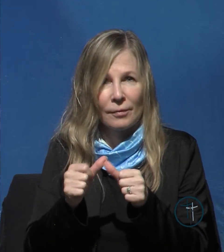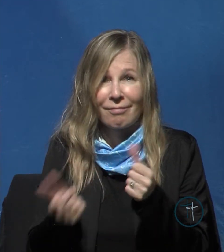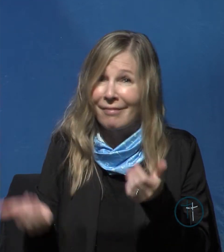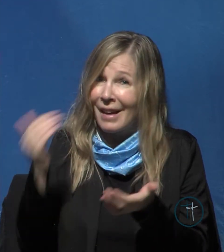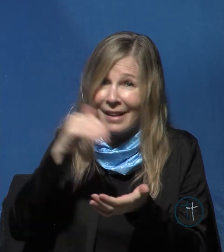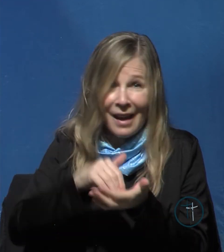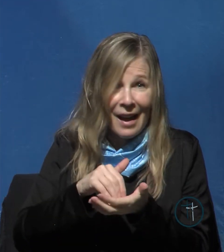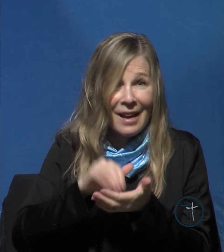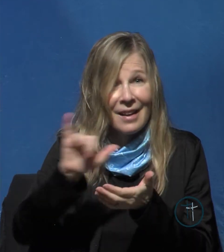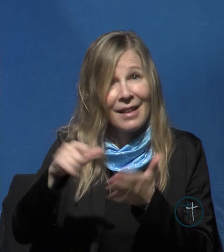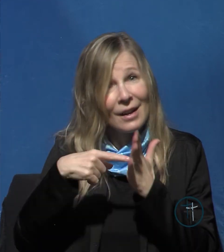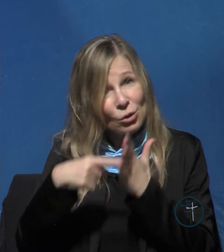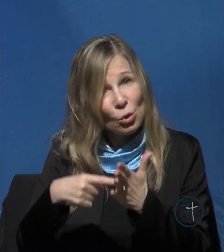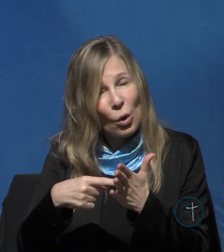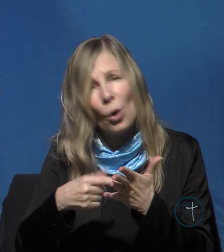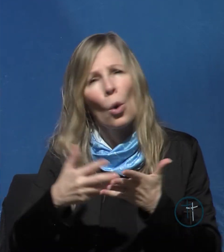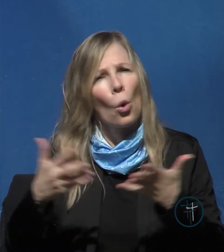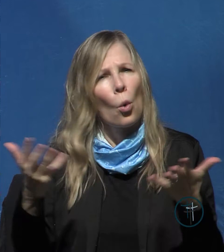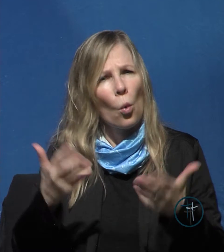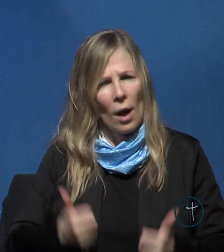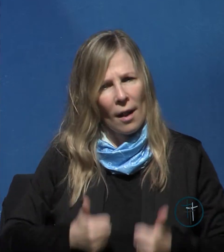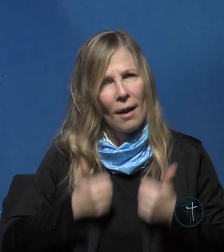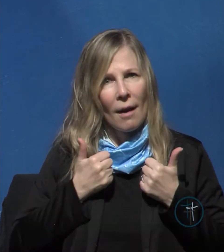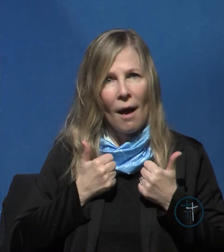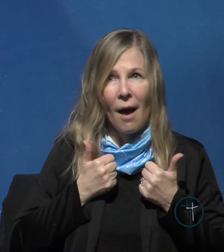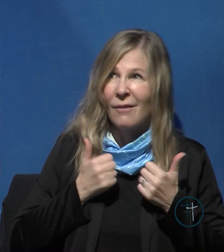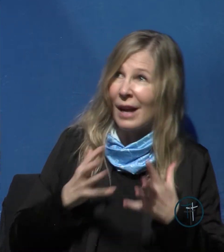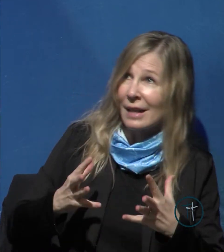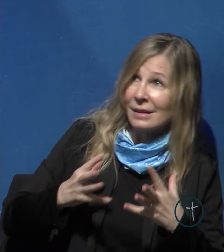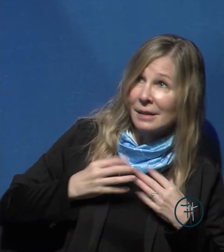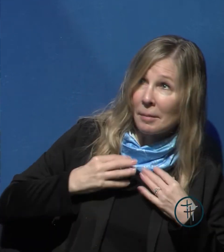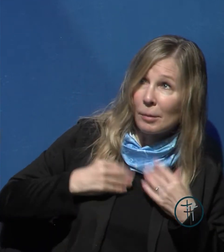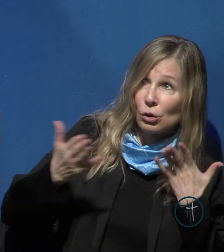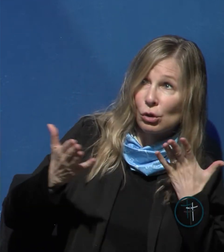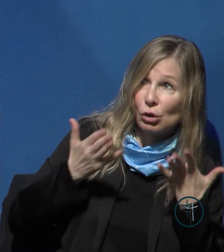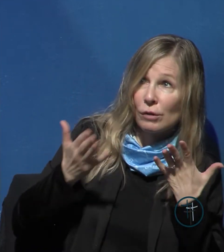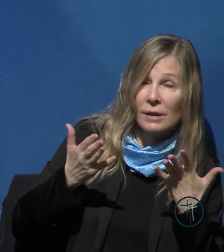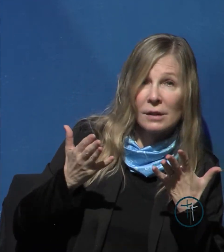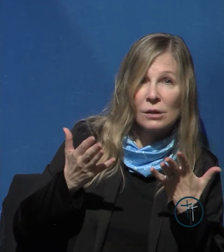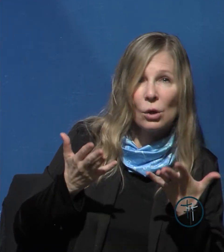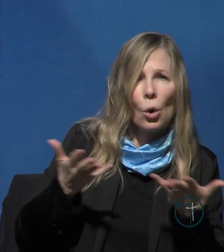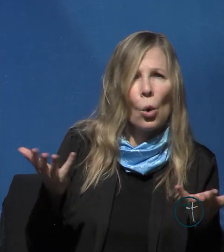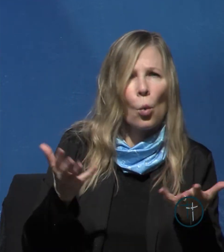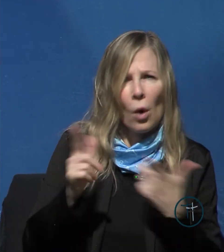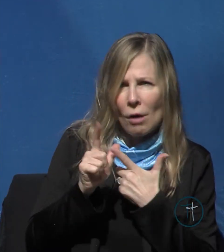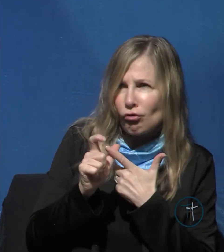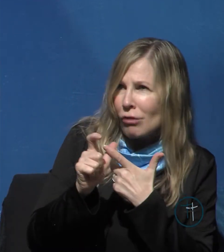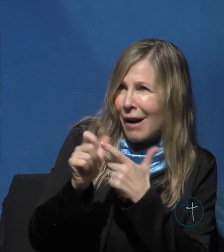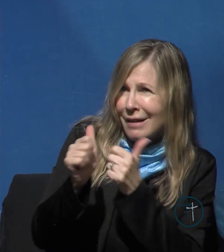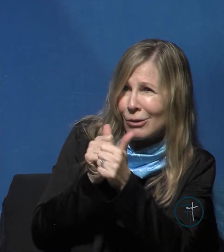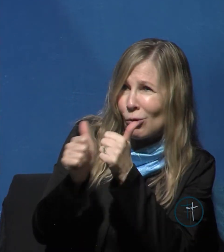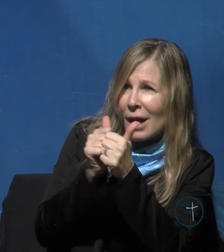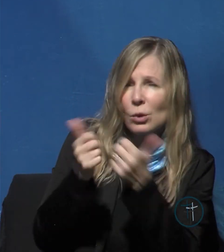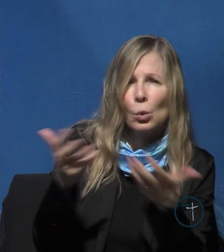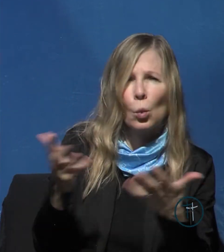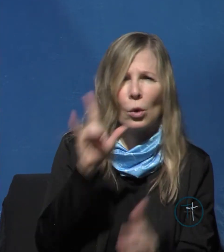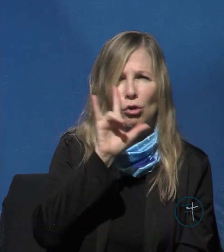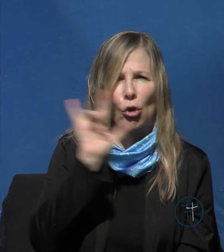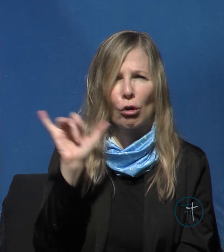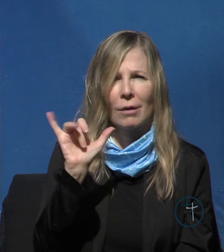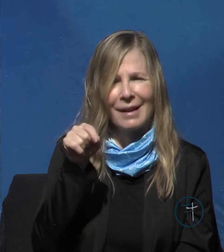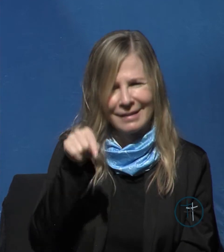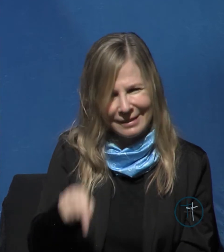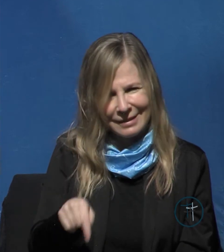Again, this is showing us what a life of acceptable service looks like. This shows us what running the race looks like.